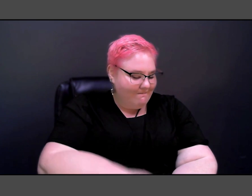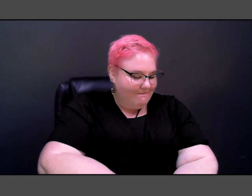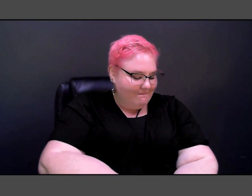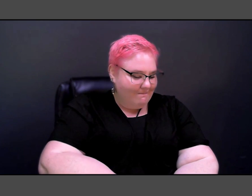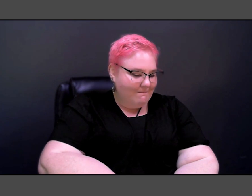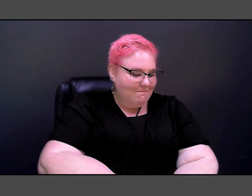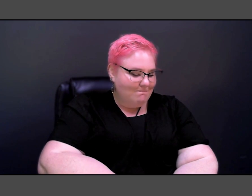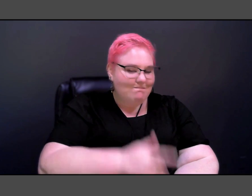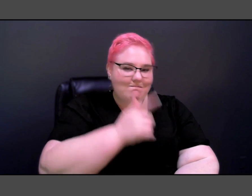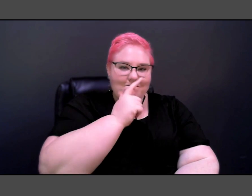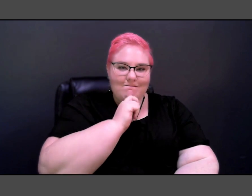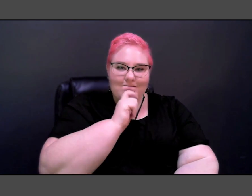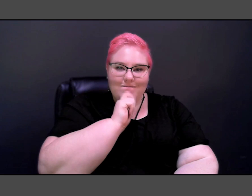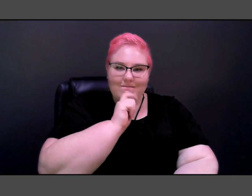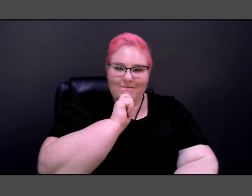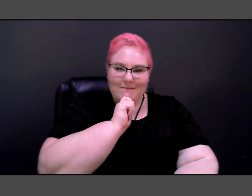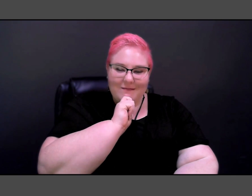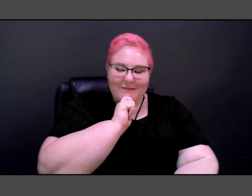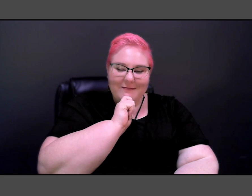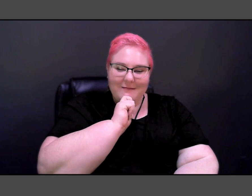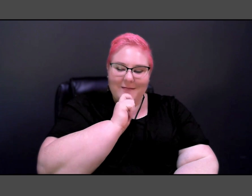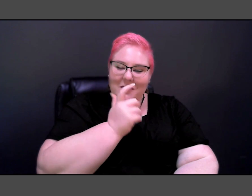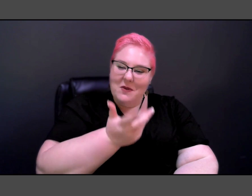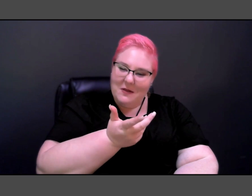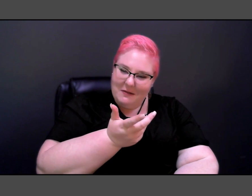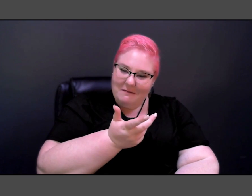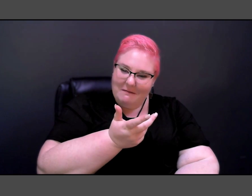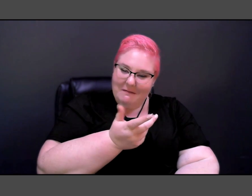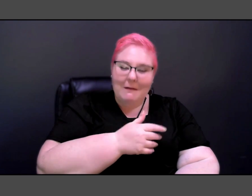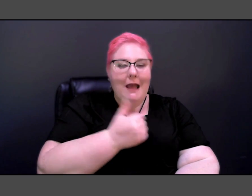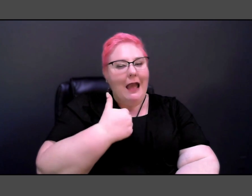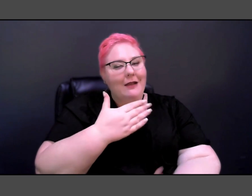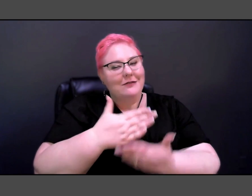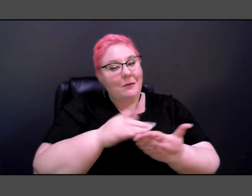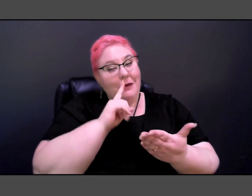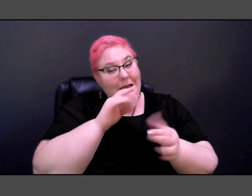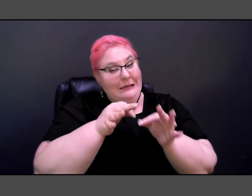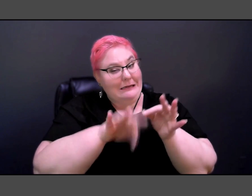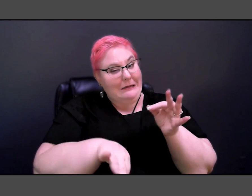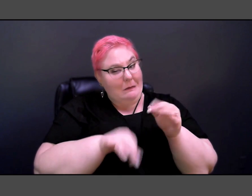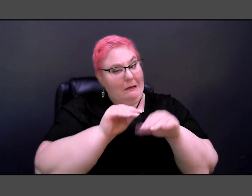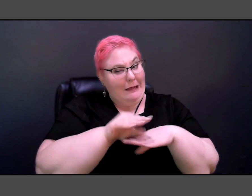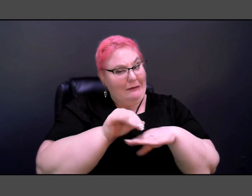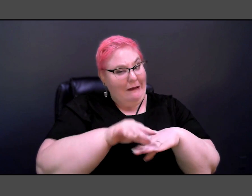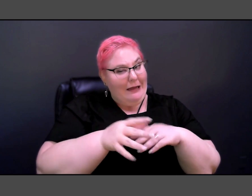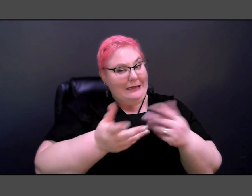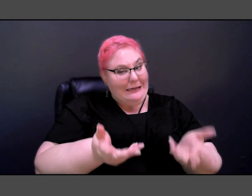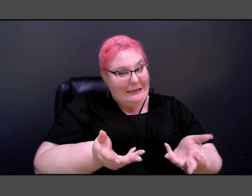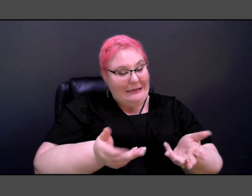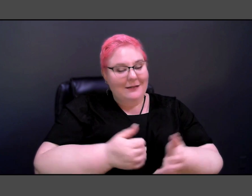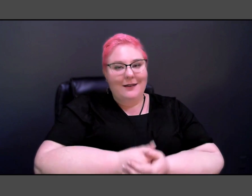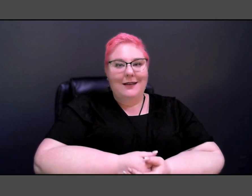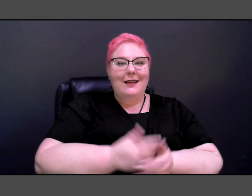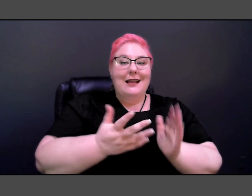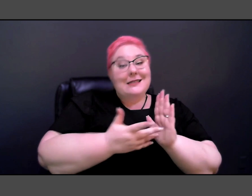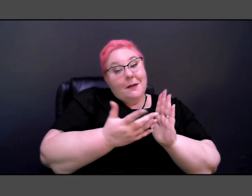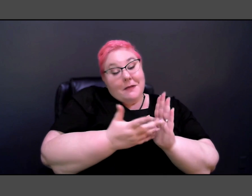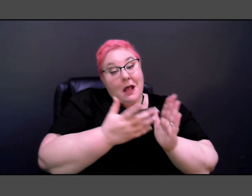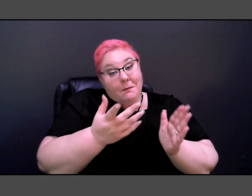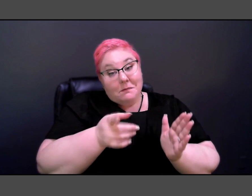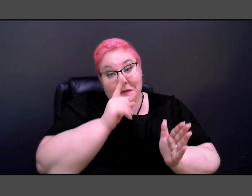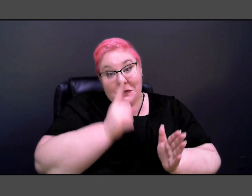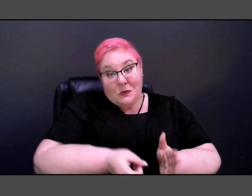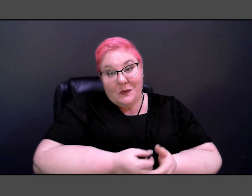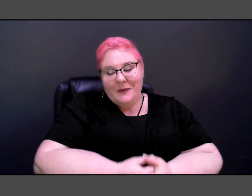Well, I think I have some like super simple advice, right? And sometimes it rings pretty true. This